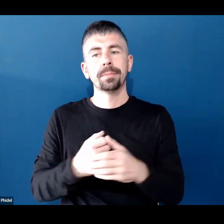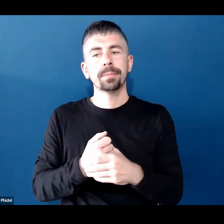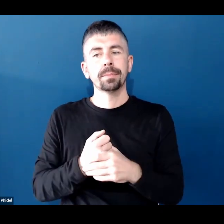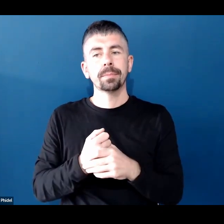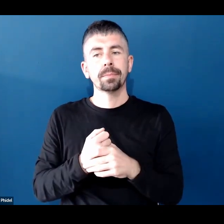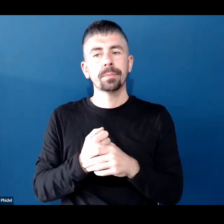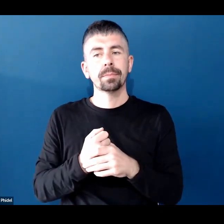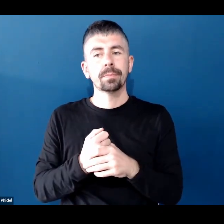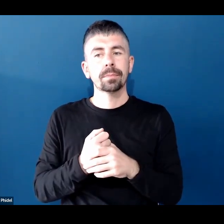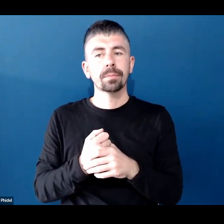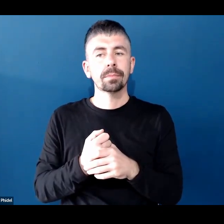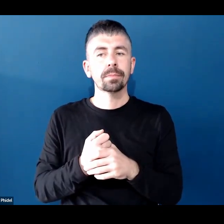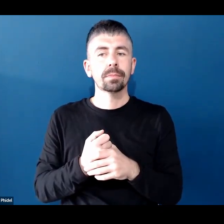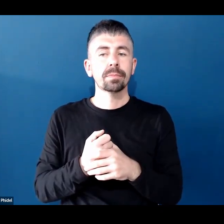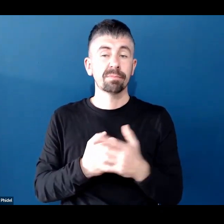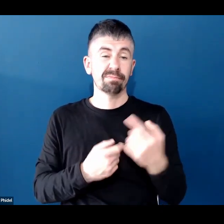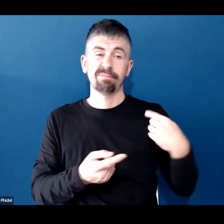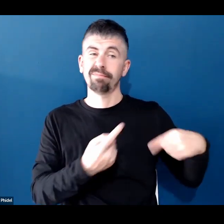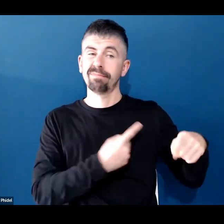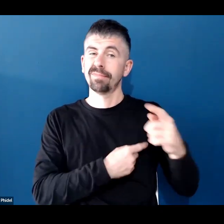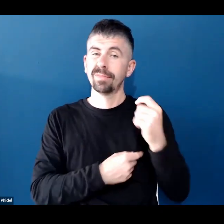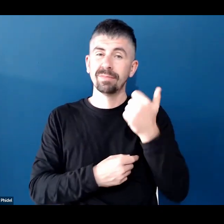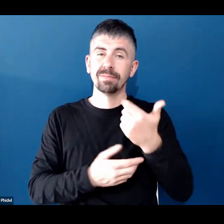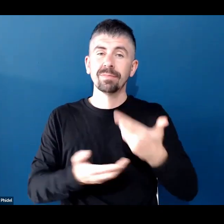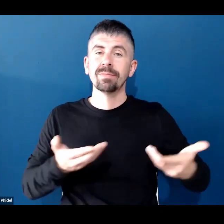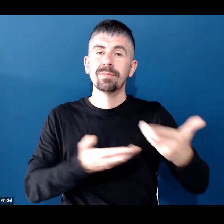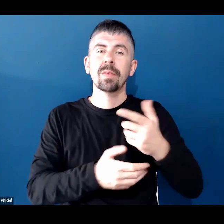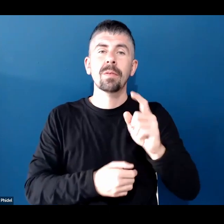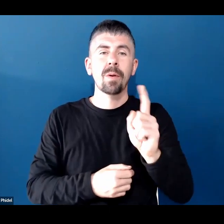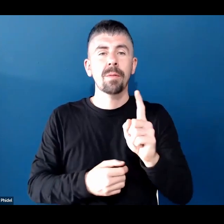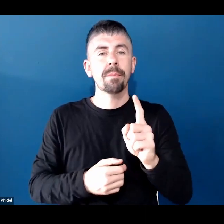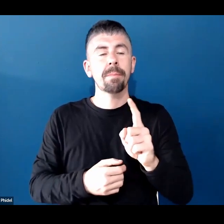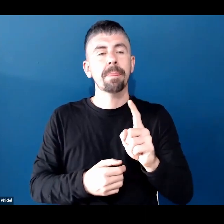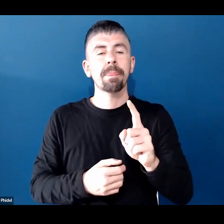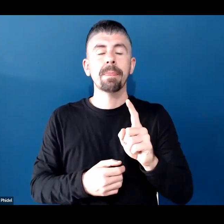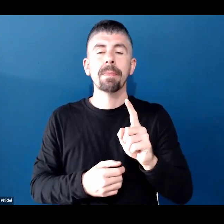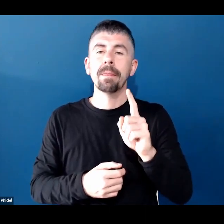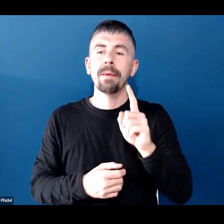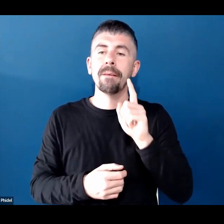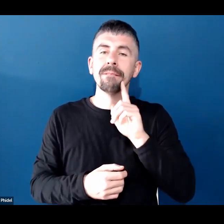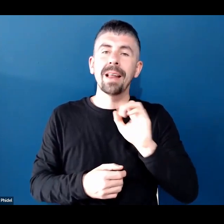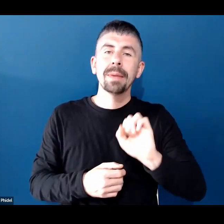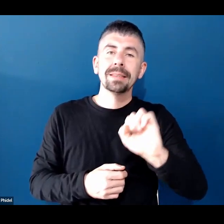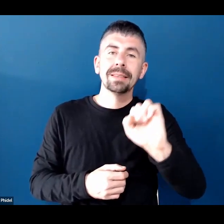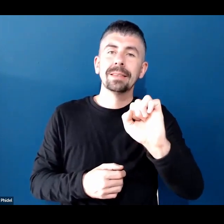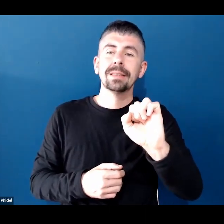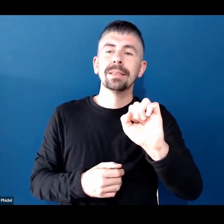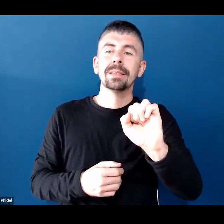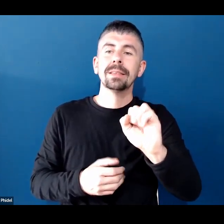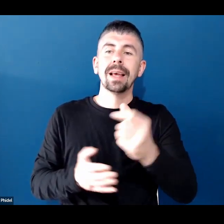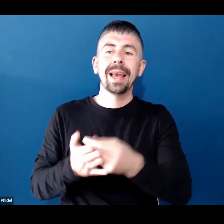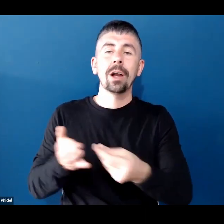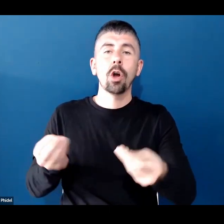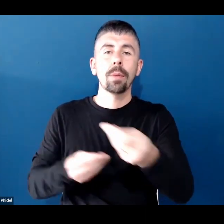limit that we don't talk about, that has been very well studied by feminist economists since at least since the